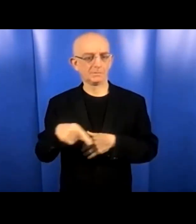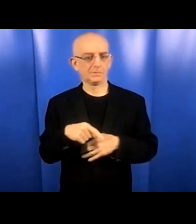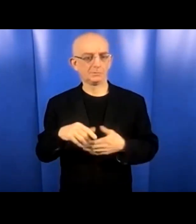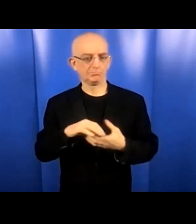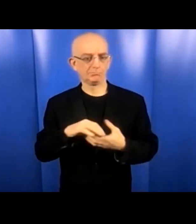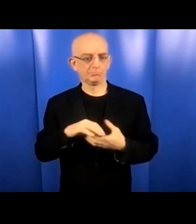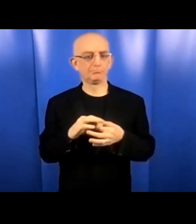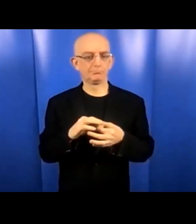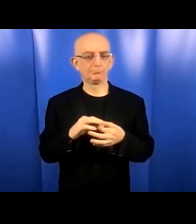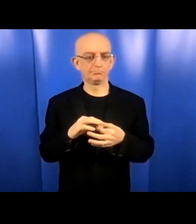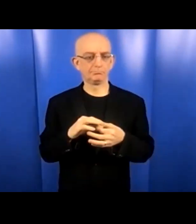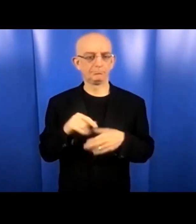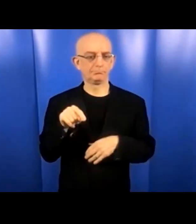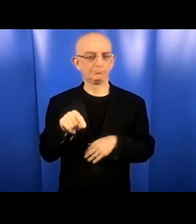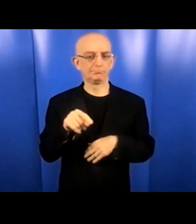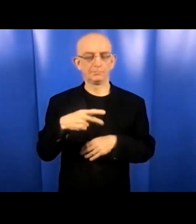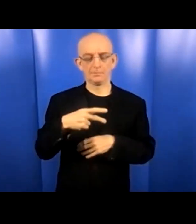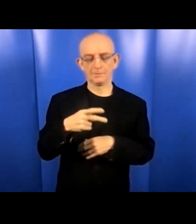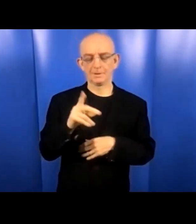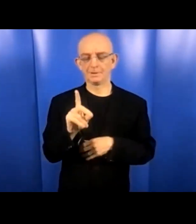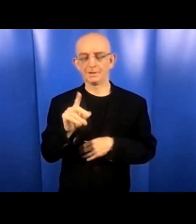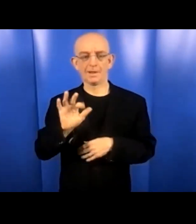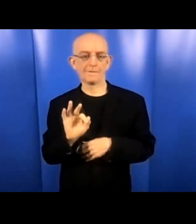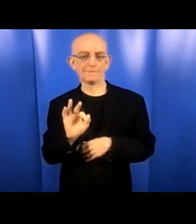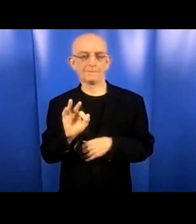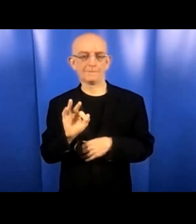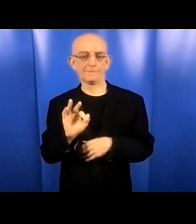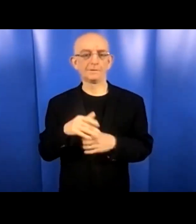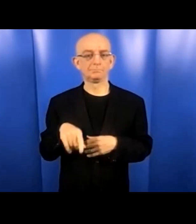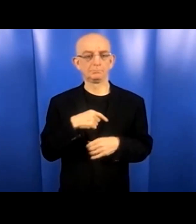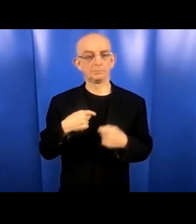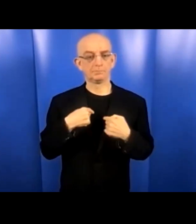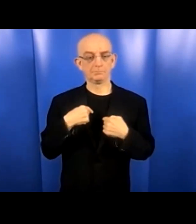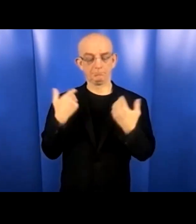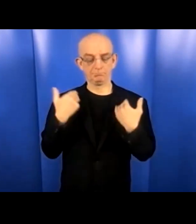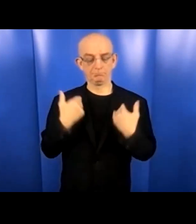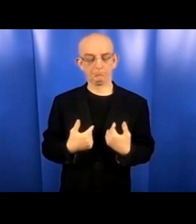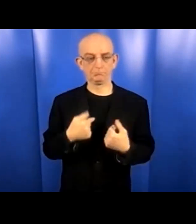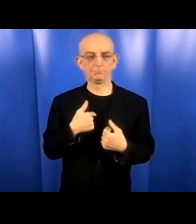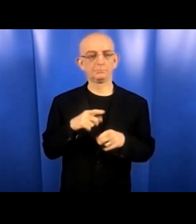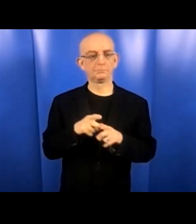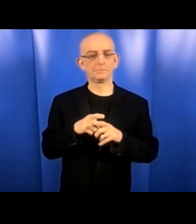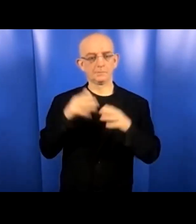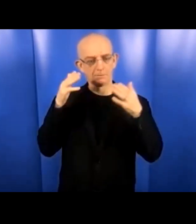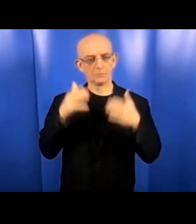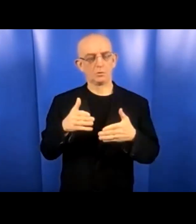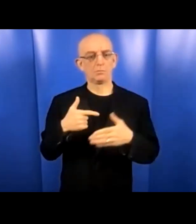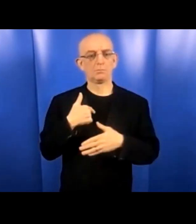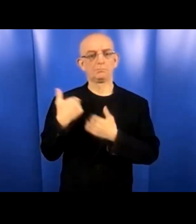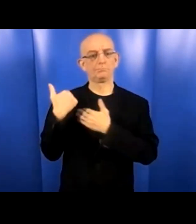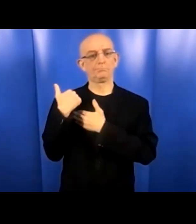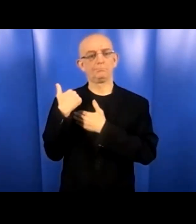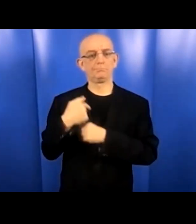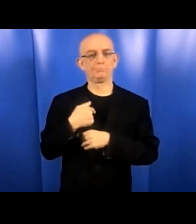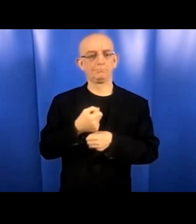Was a focal point of a Pacific Regional NGO Alliance platform. All the regional NGOs